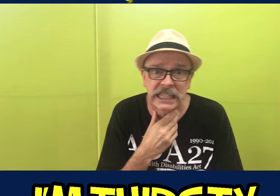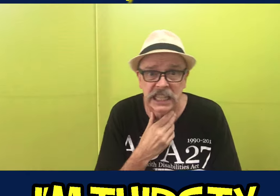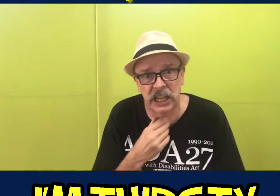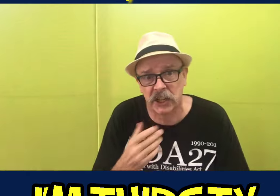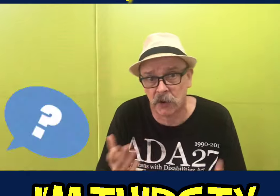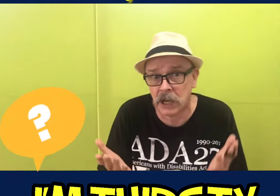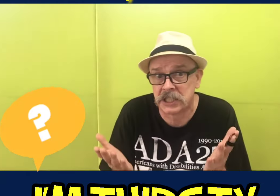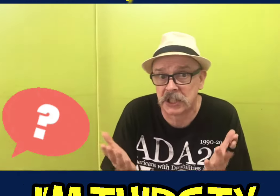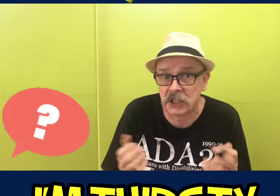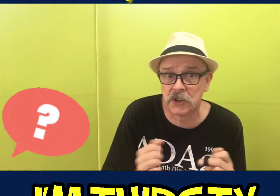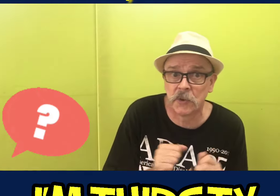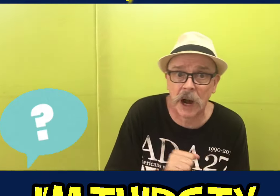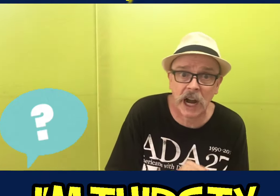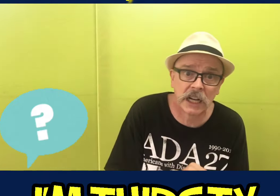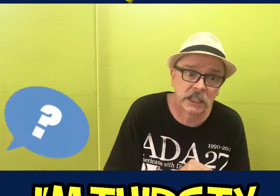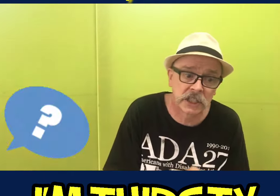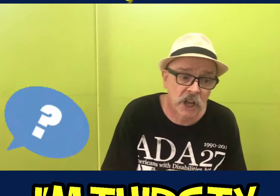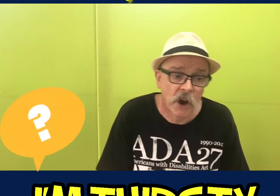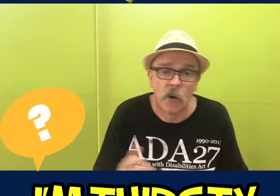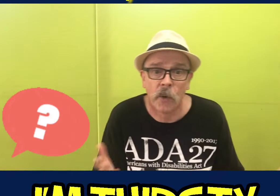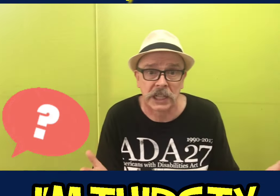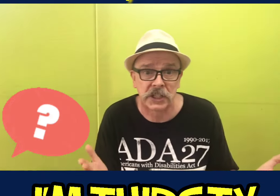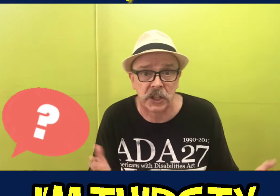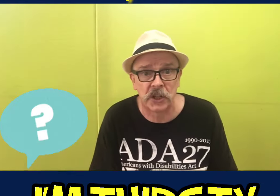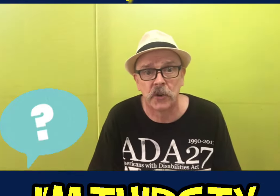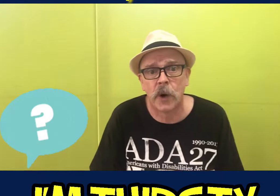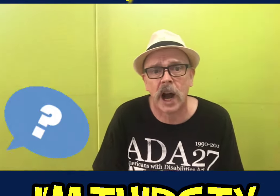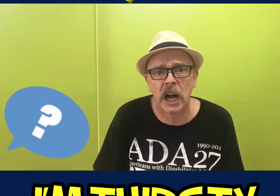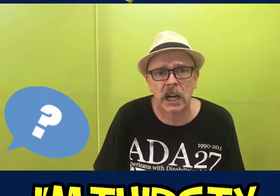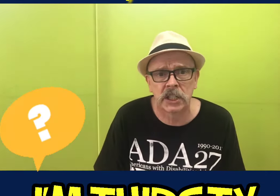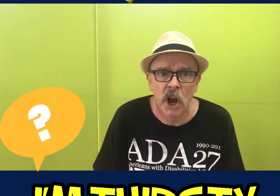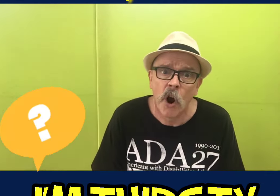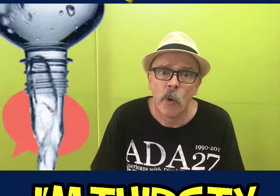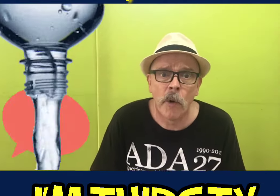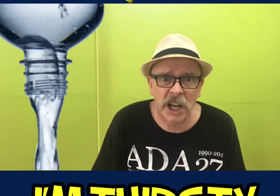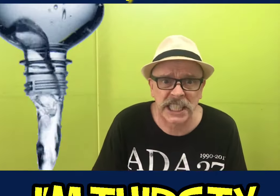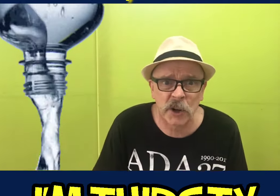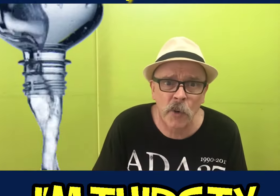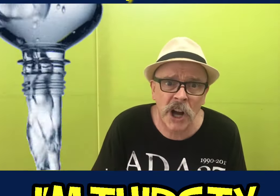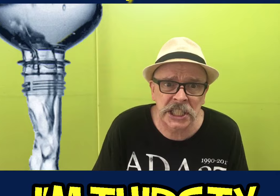I'm thirsty. What do you want? What do you want?